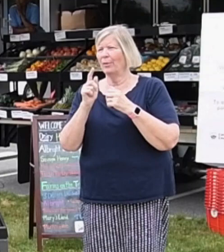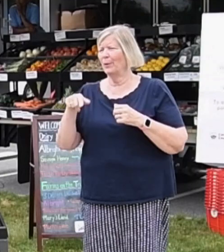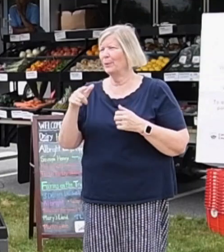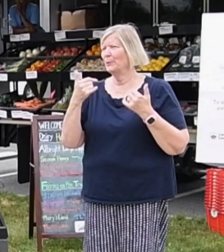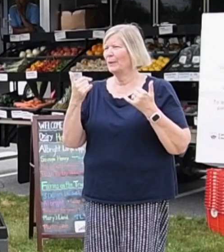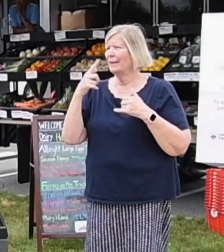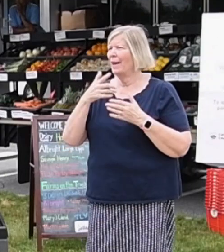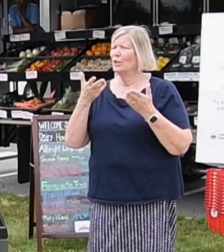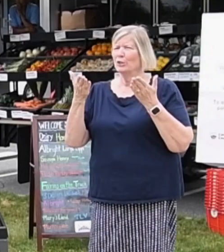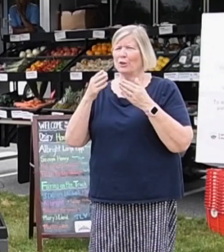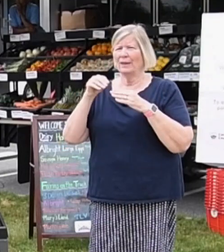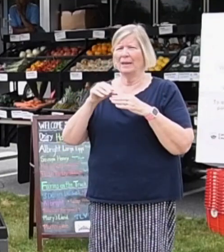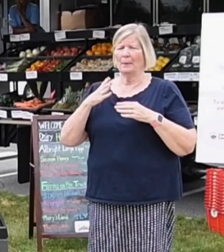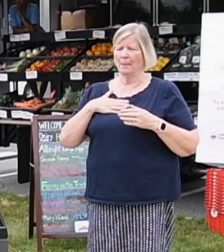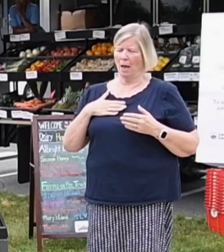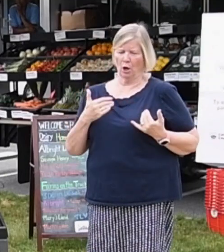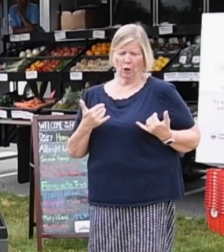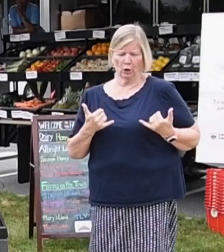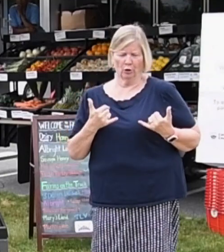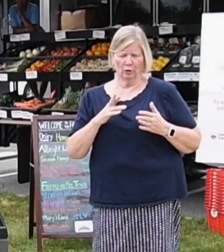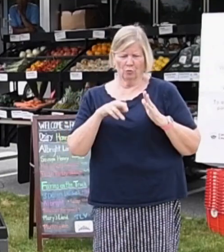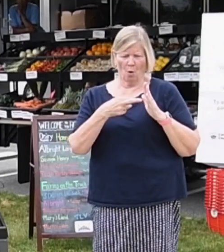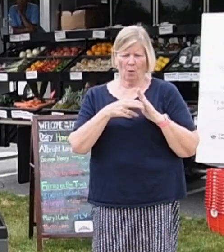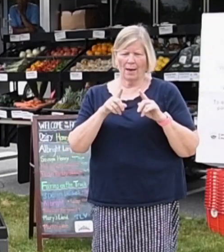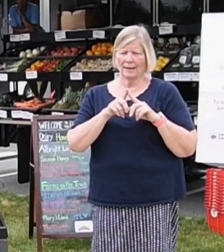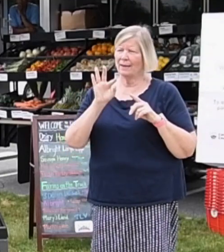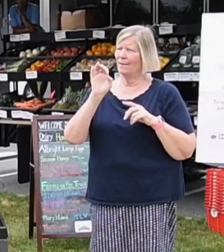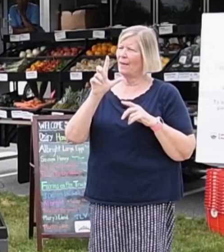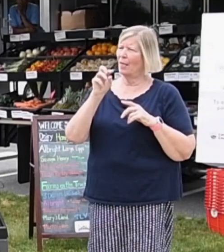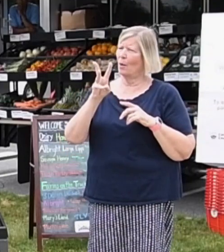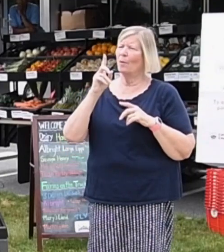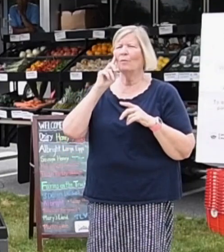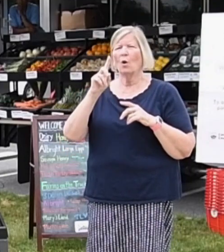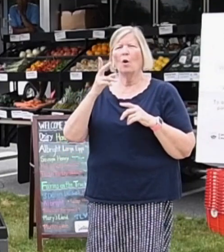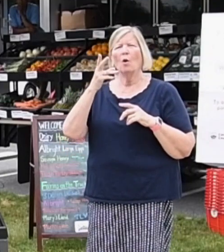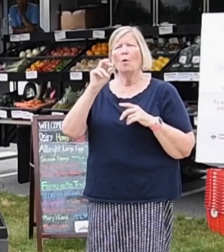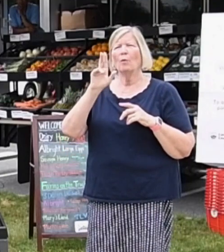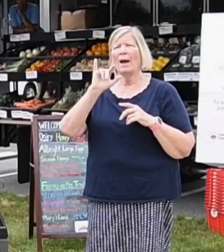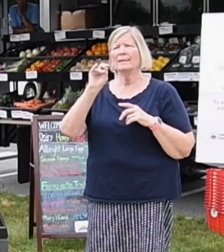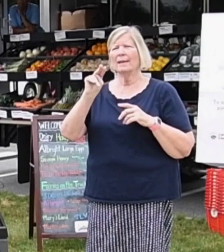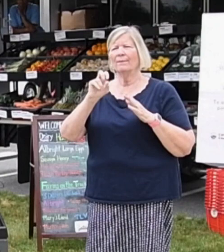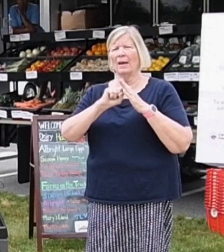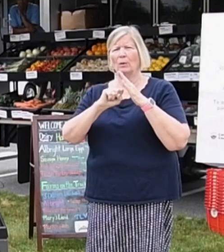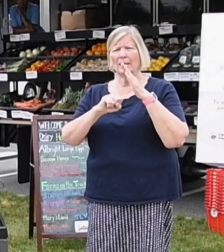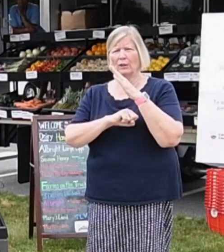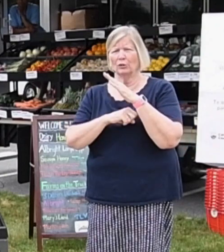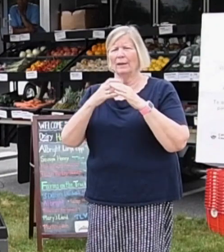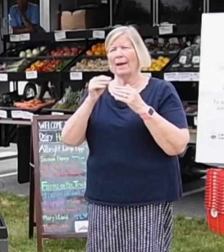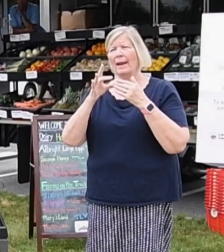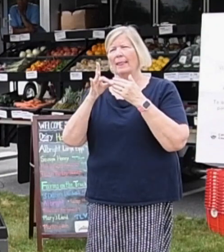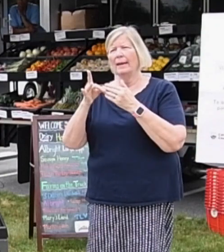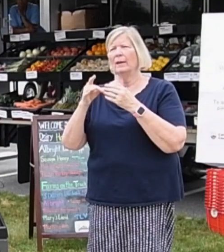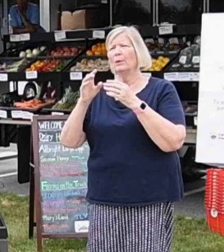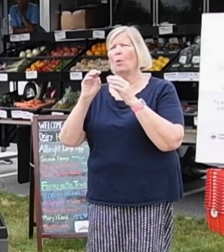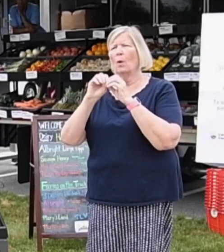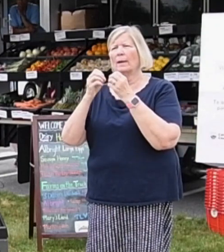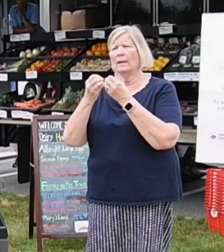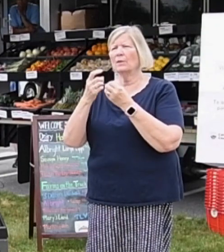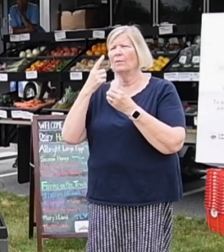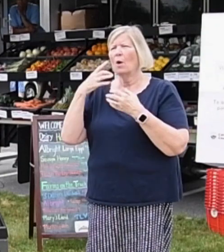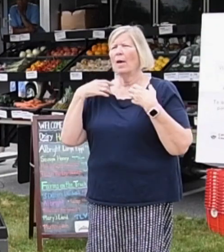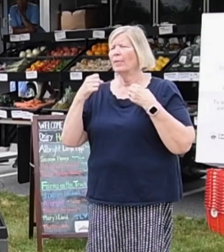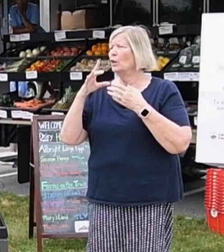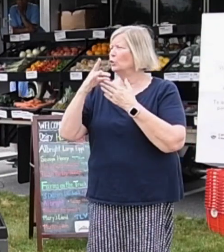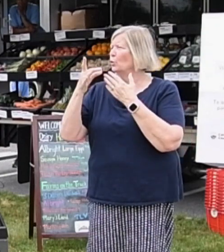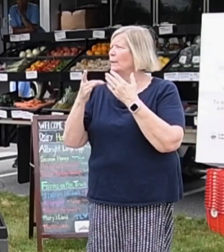today, serving in my current role as a fellow for the Horizon Foundation and lead organizer for the Healthier Choices